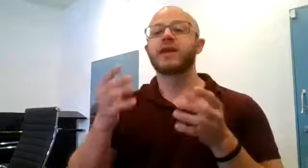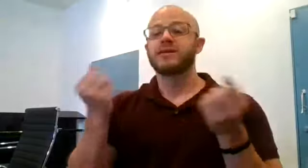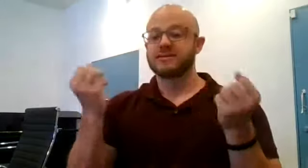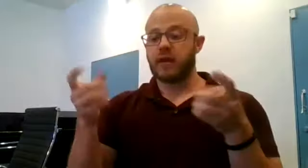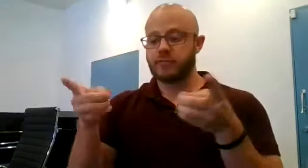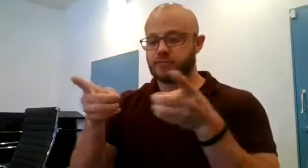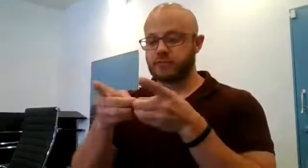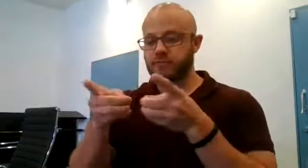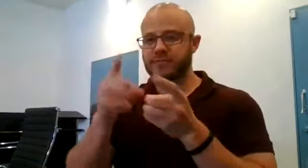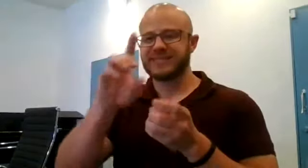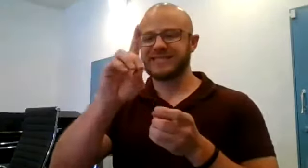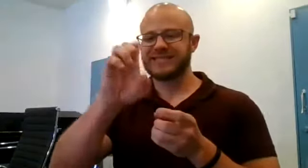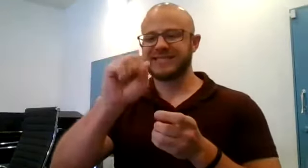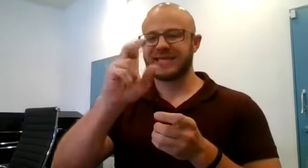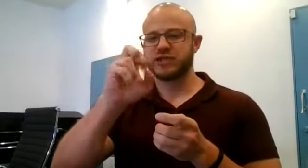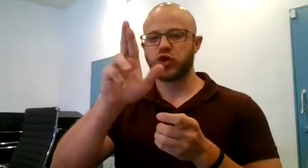So let me clarify.